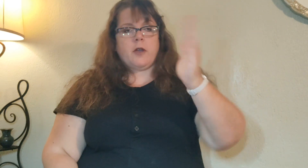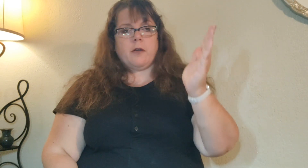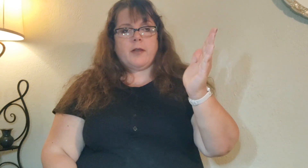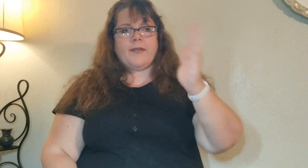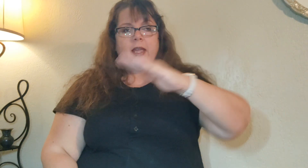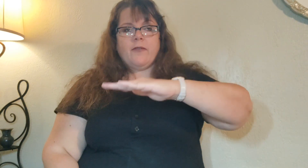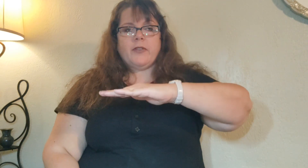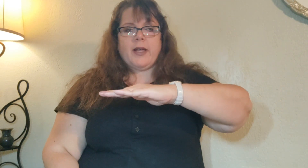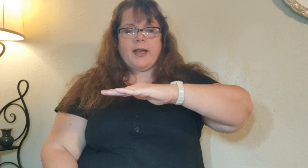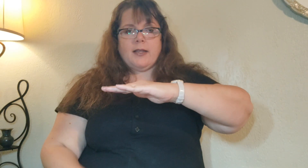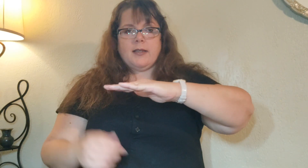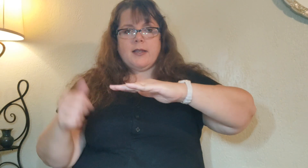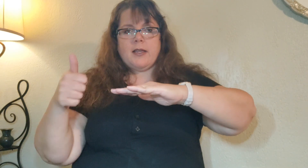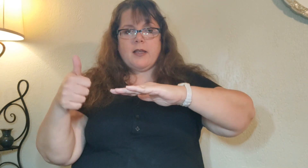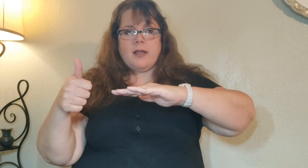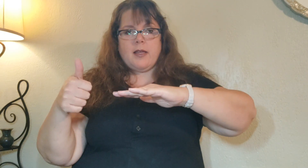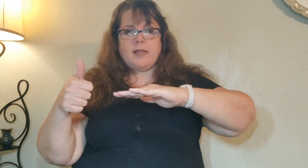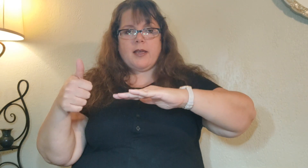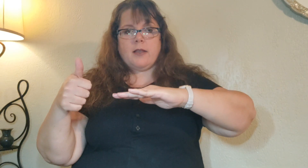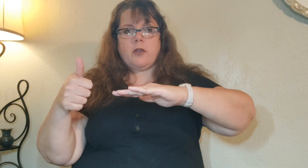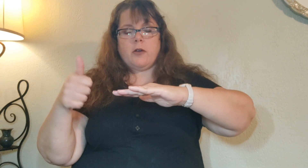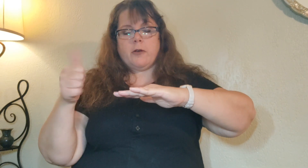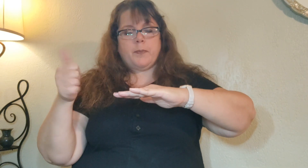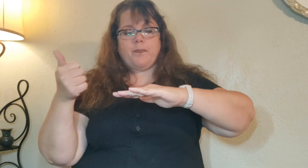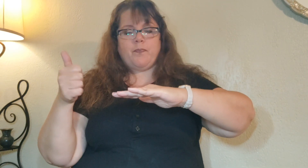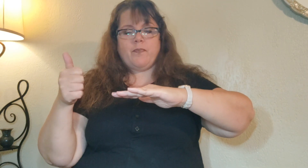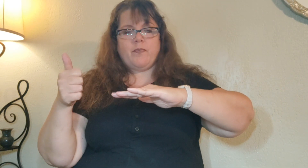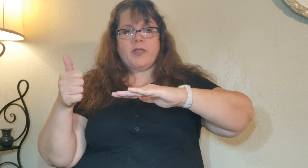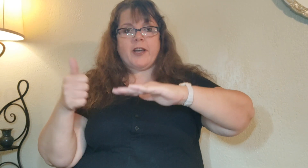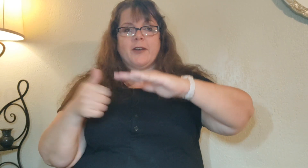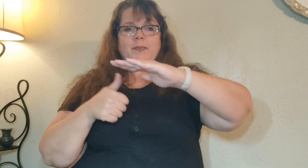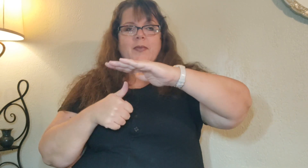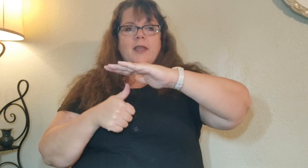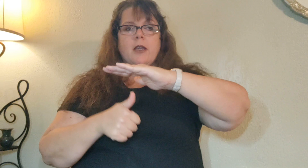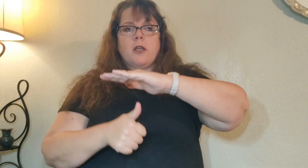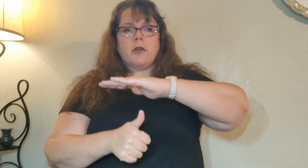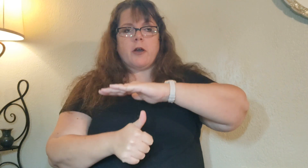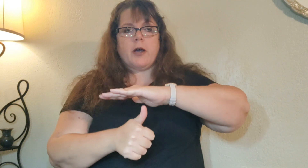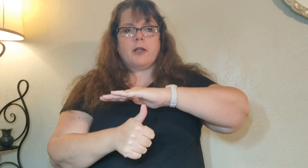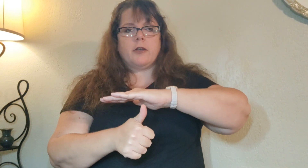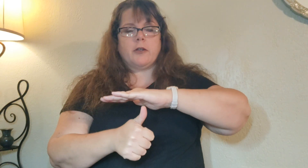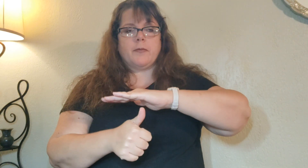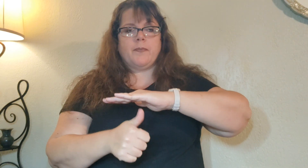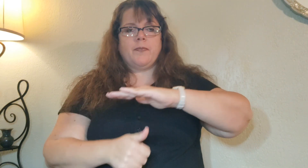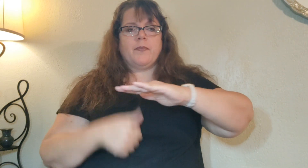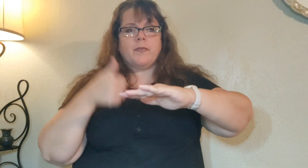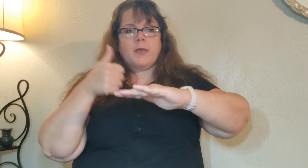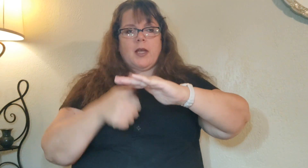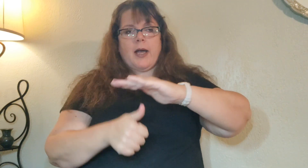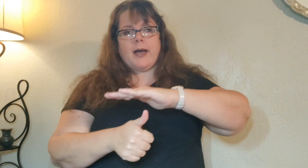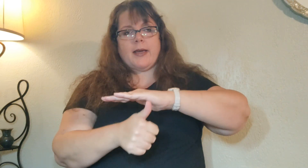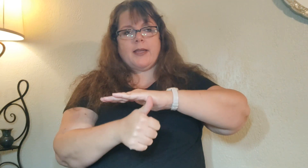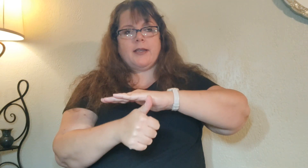your left hand flat, and then your thumb, and you go under, hide.